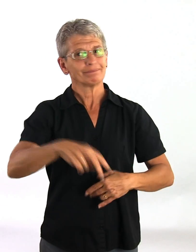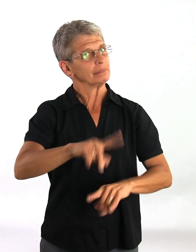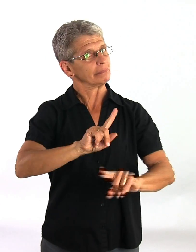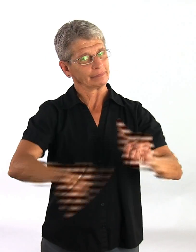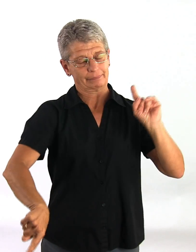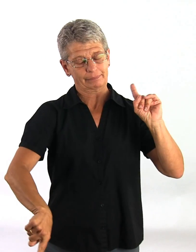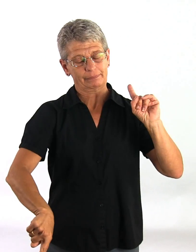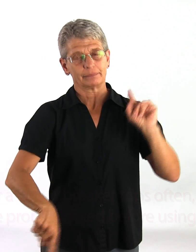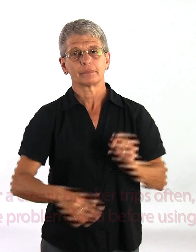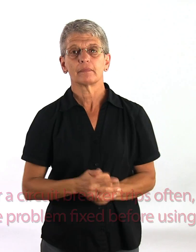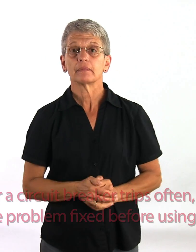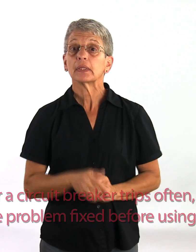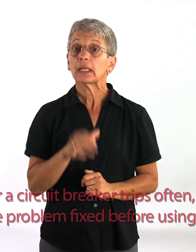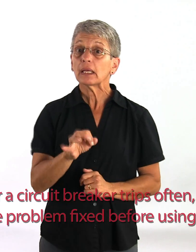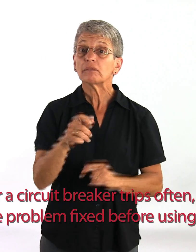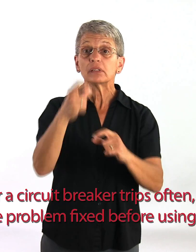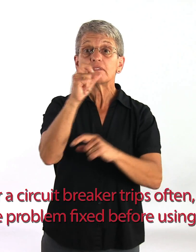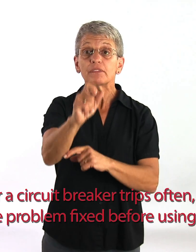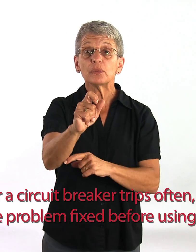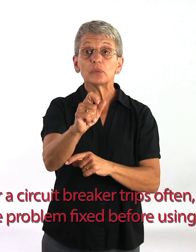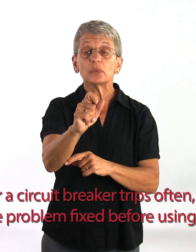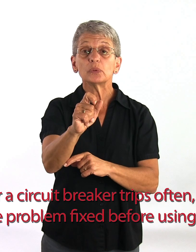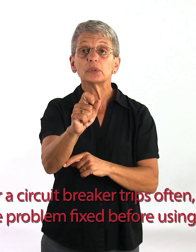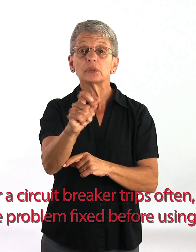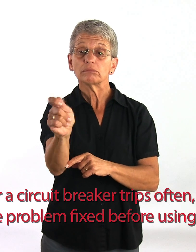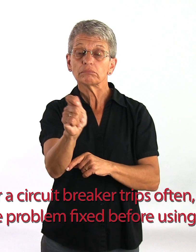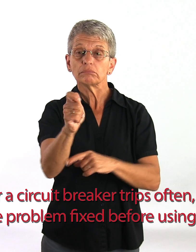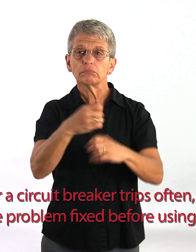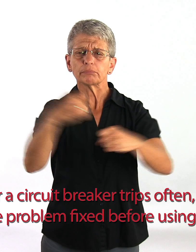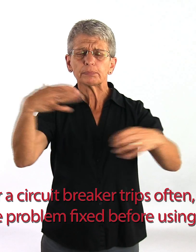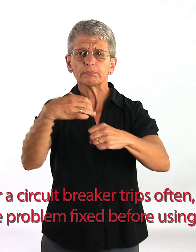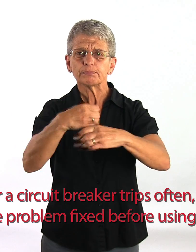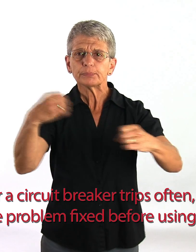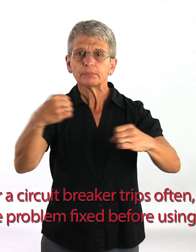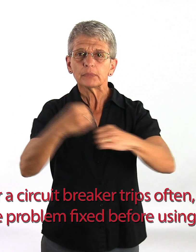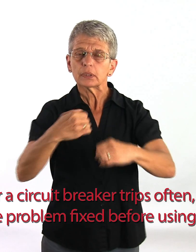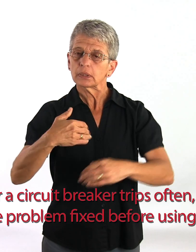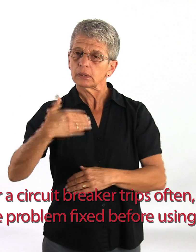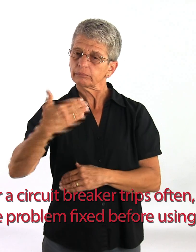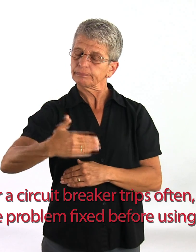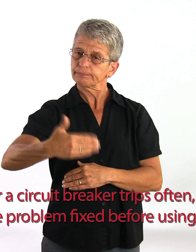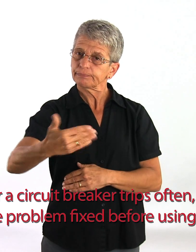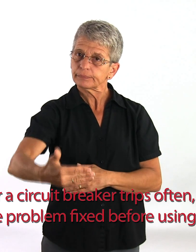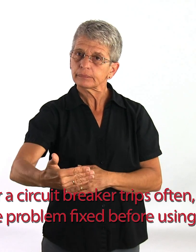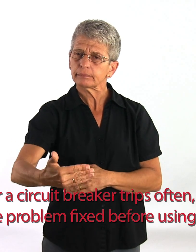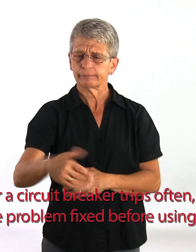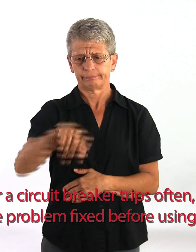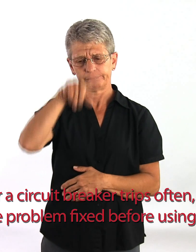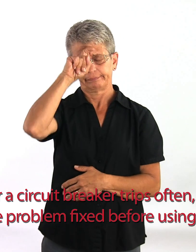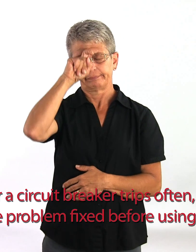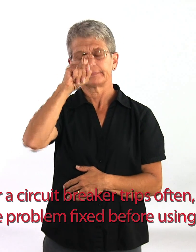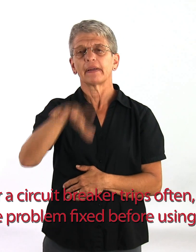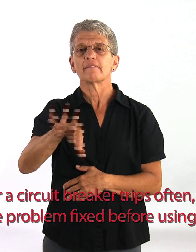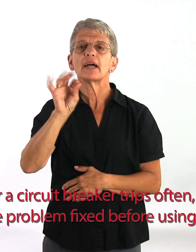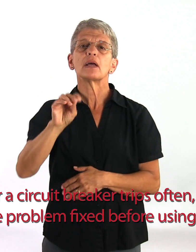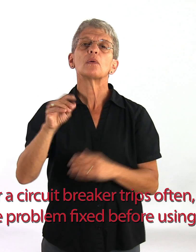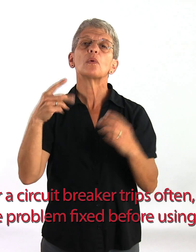If a fuse blows or a circuit breaker trips often, find out why and get the problem fixed before